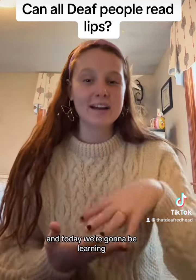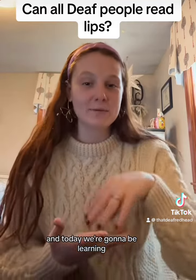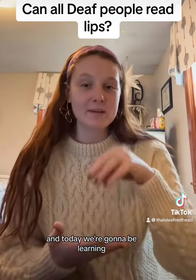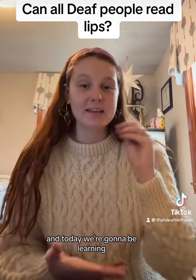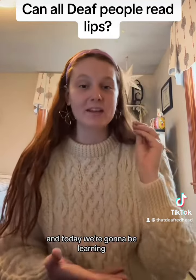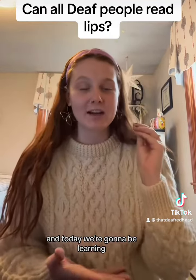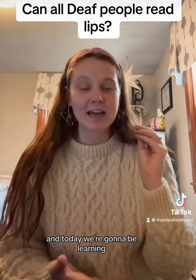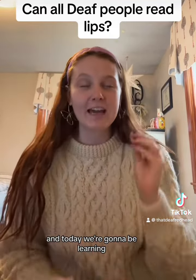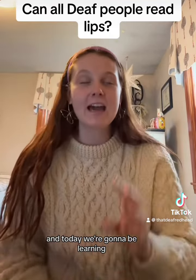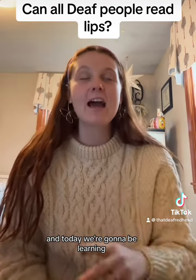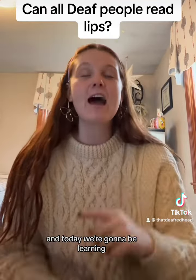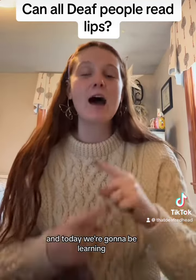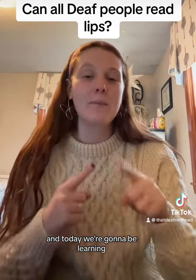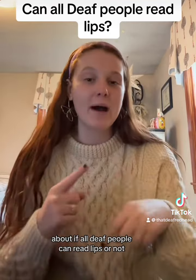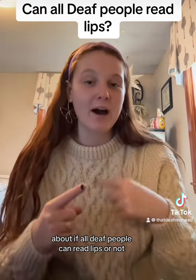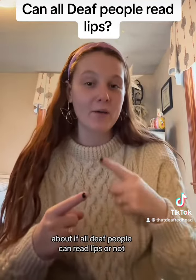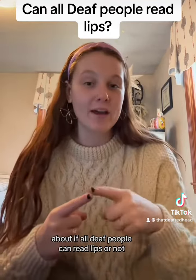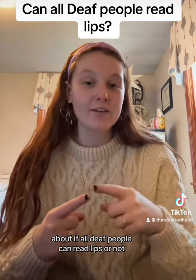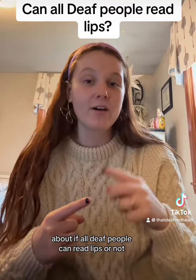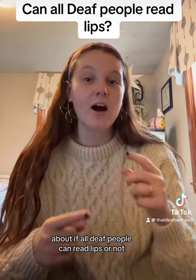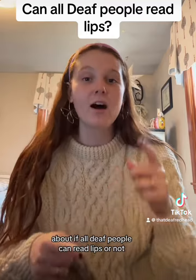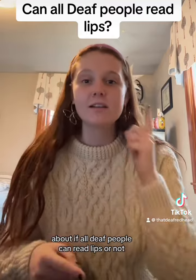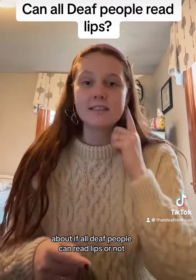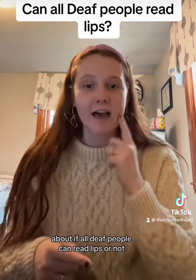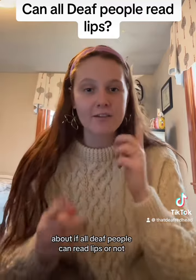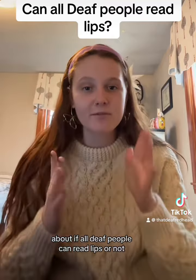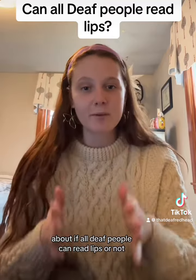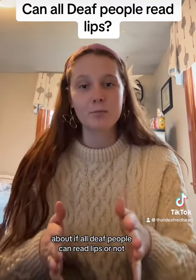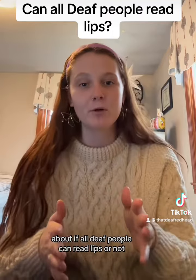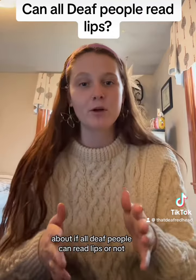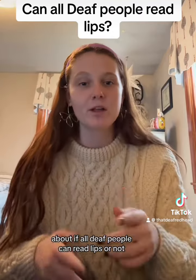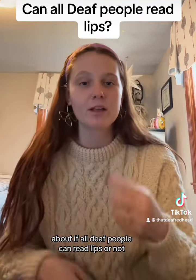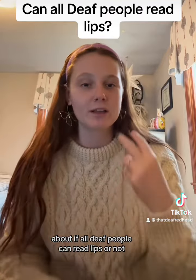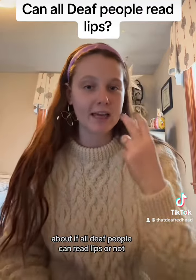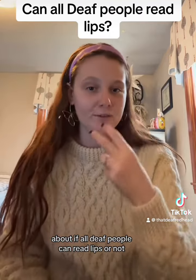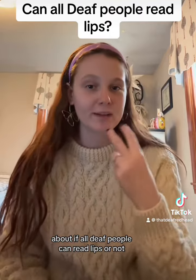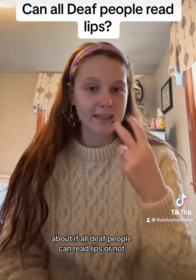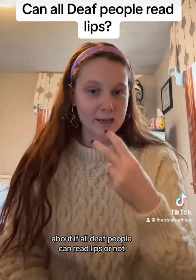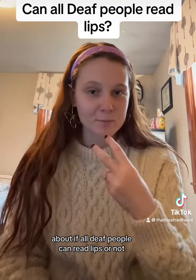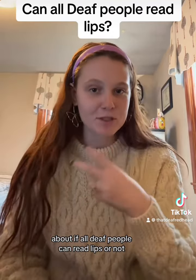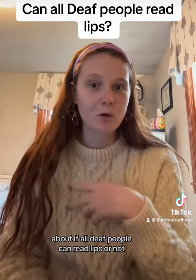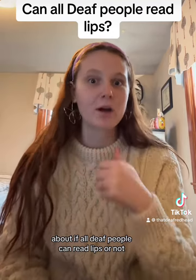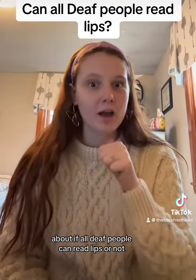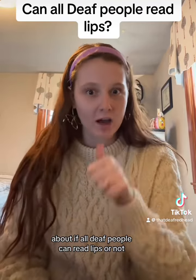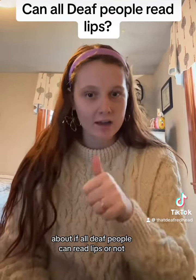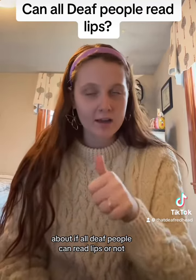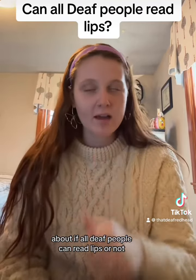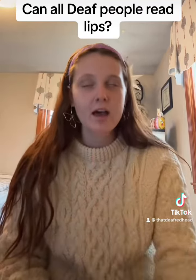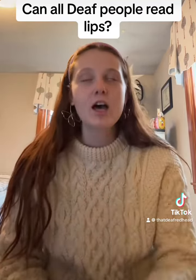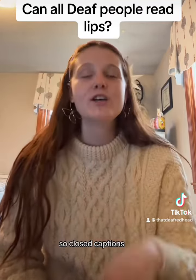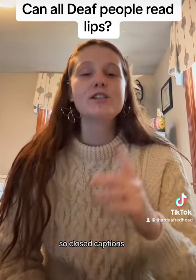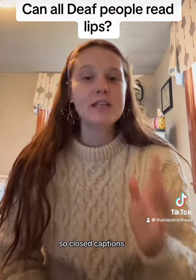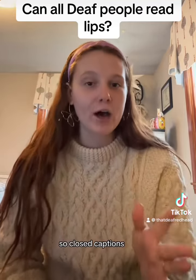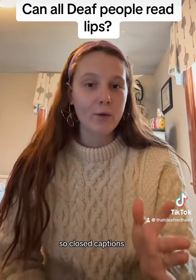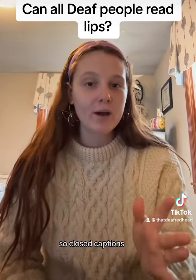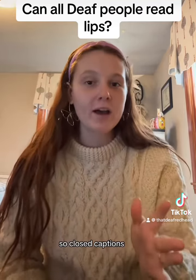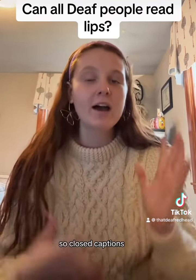be learning about if all deaf people can read lips or not. So,